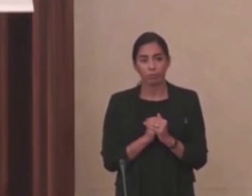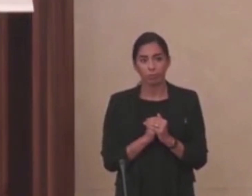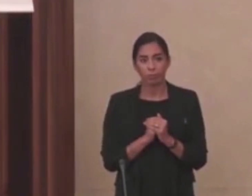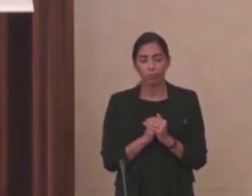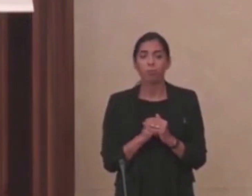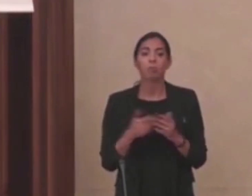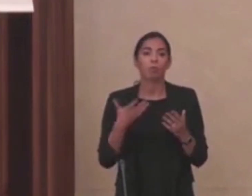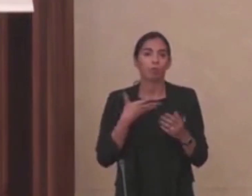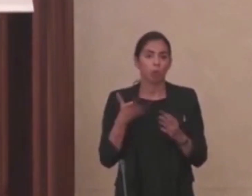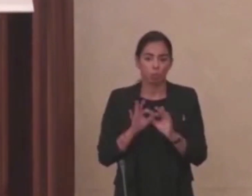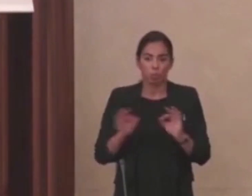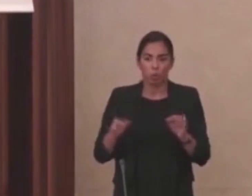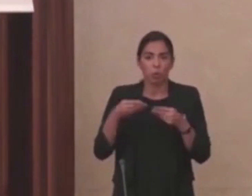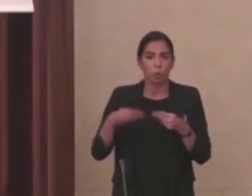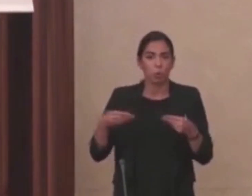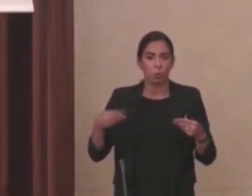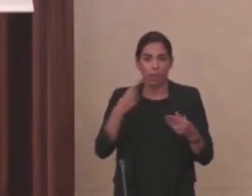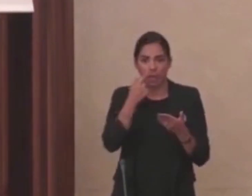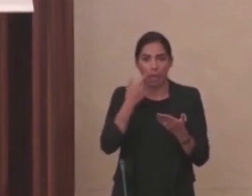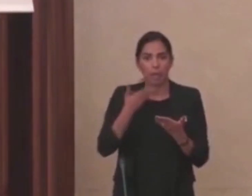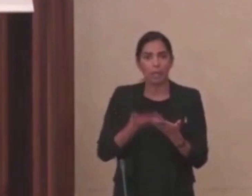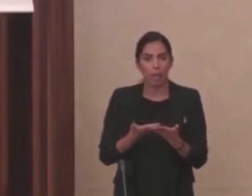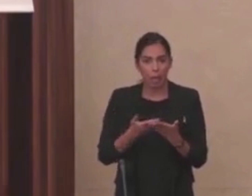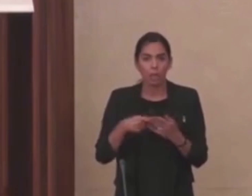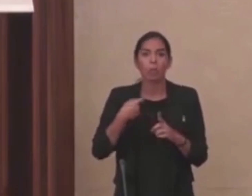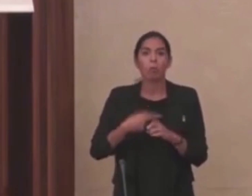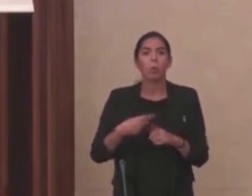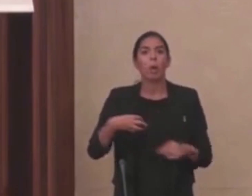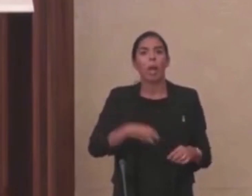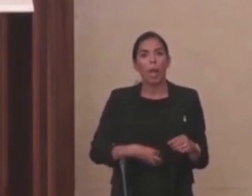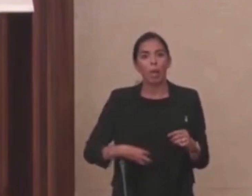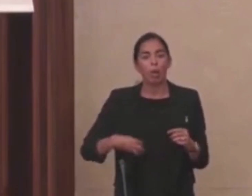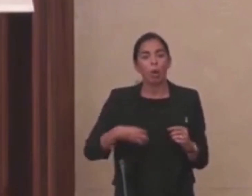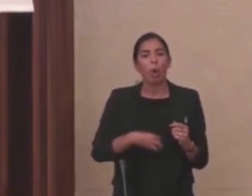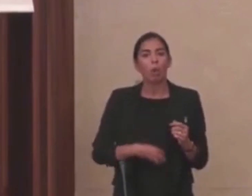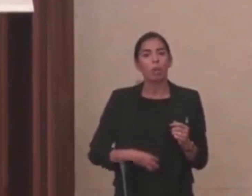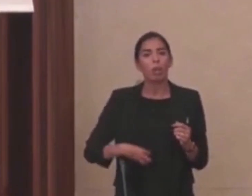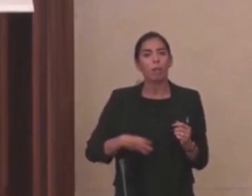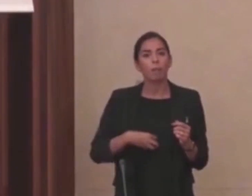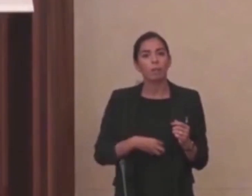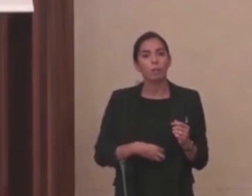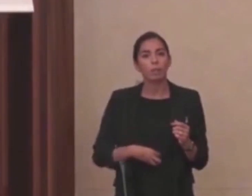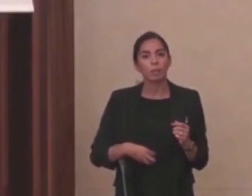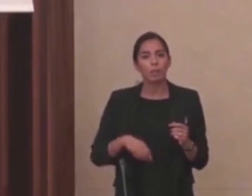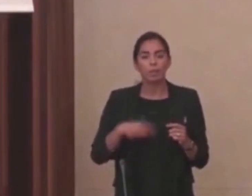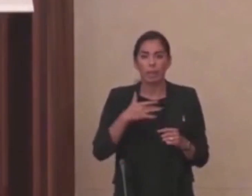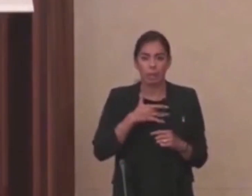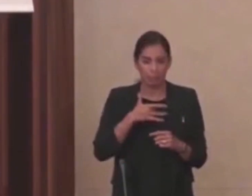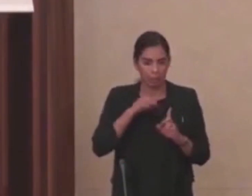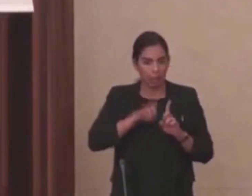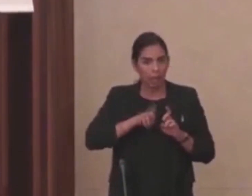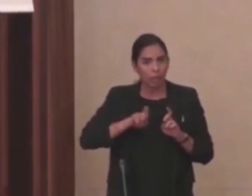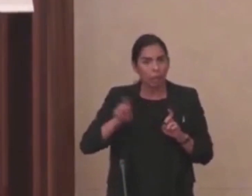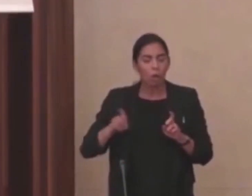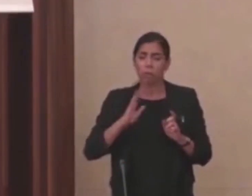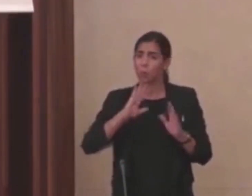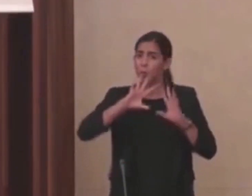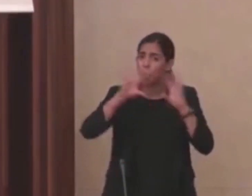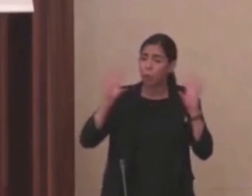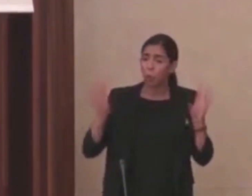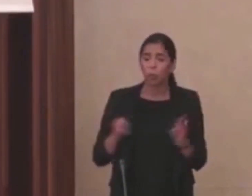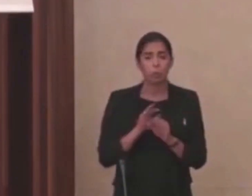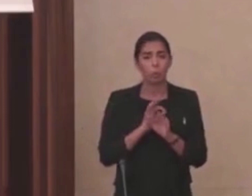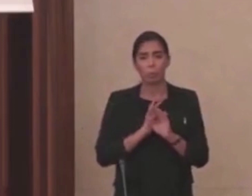and people who worked at these units. We had very important tools, such